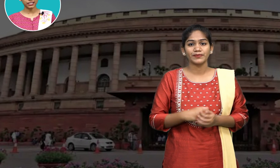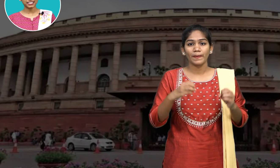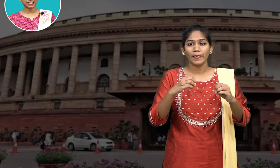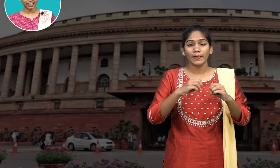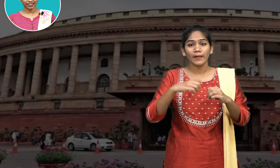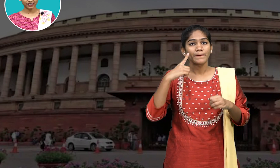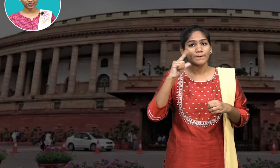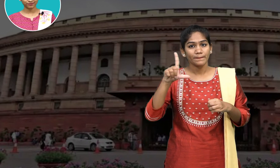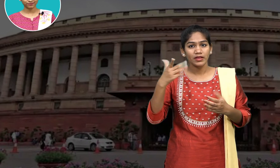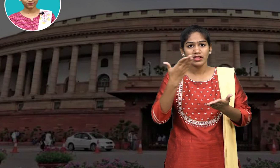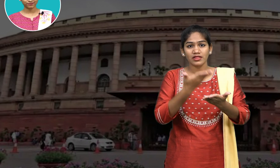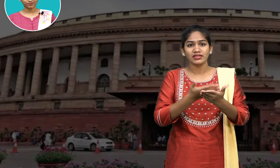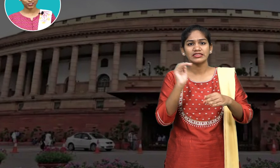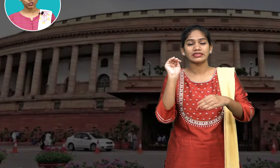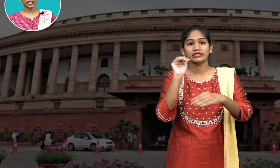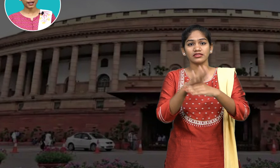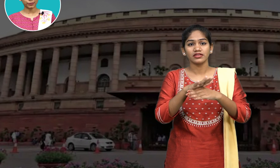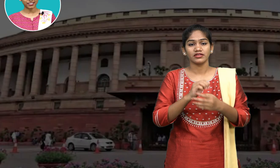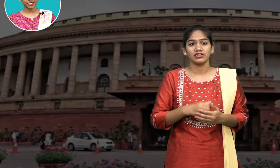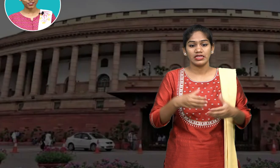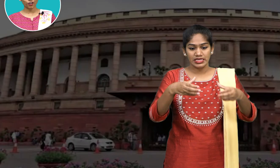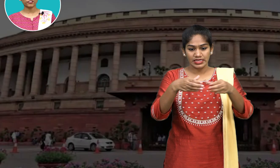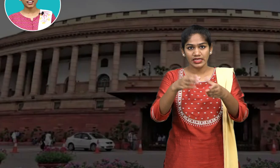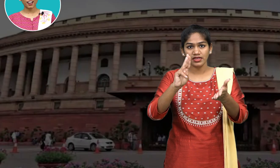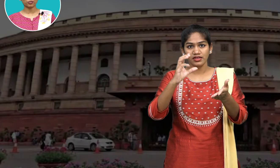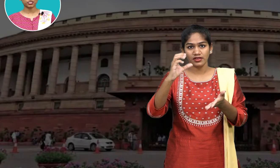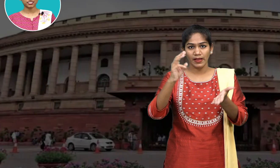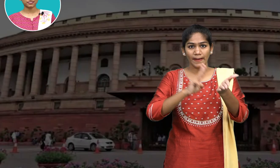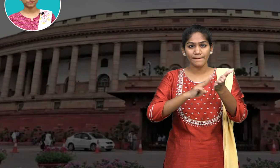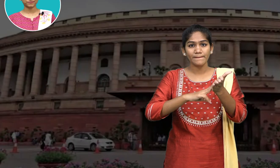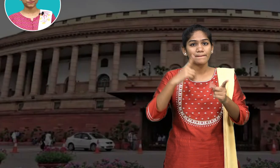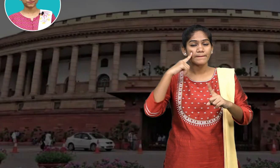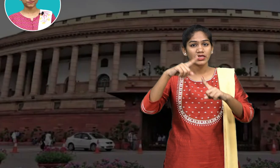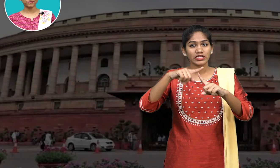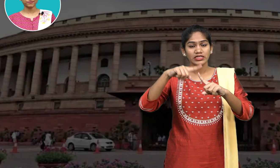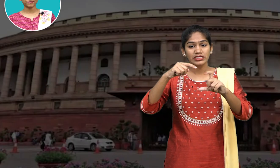the bill is sent to a committee of the House.